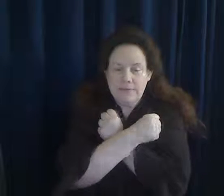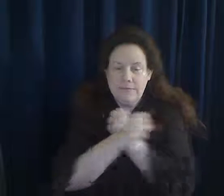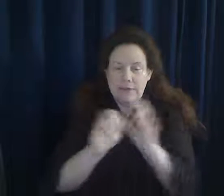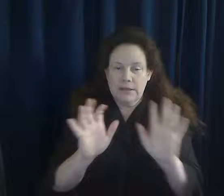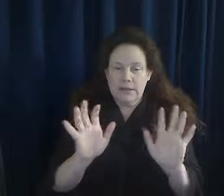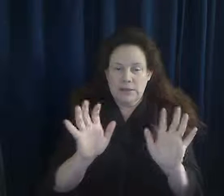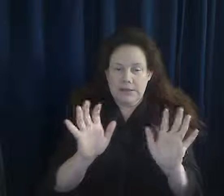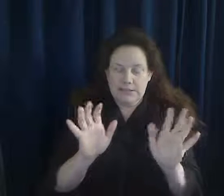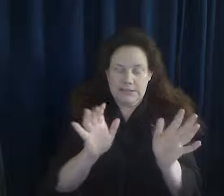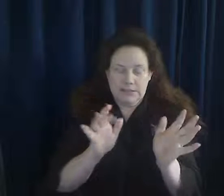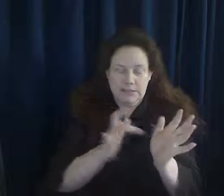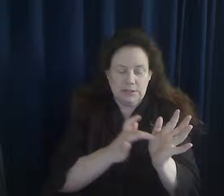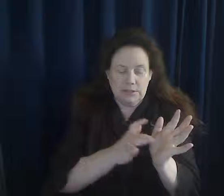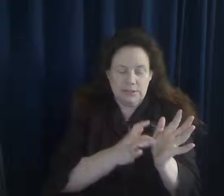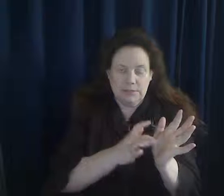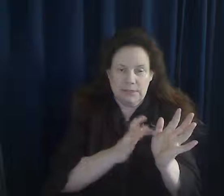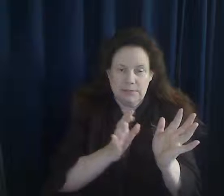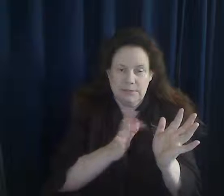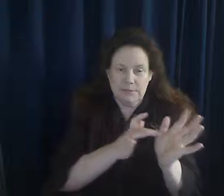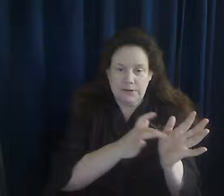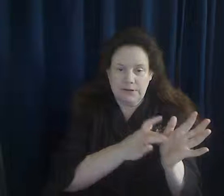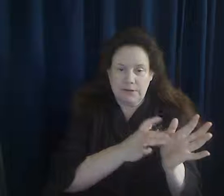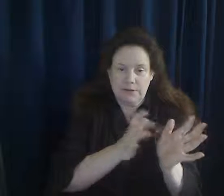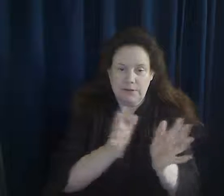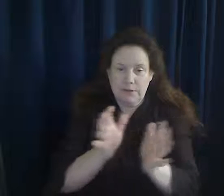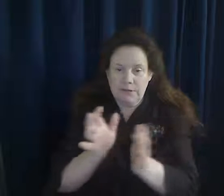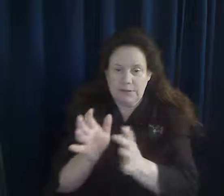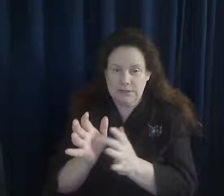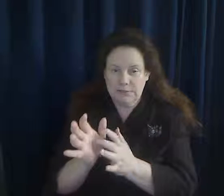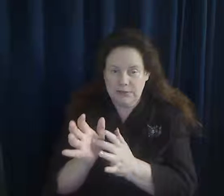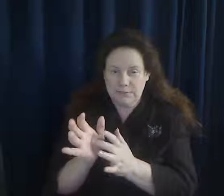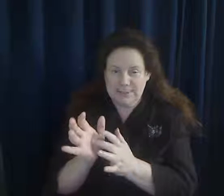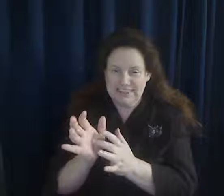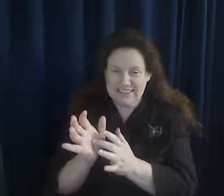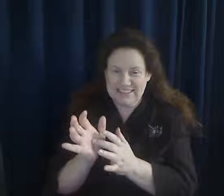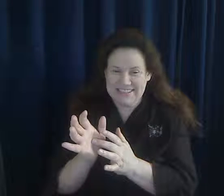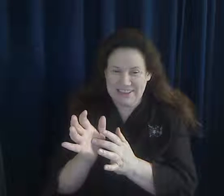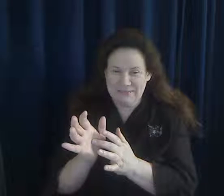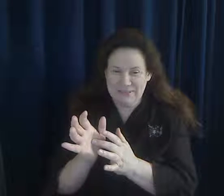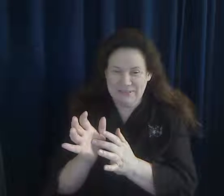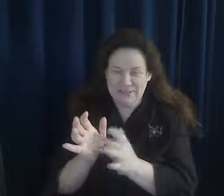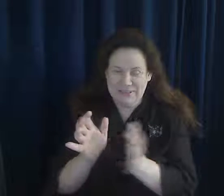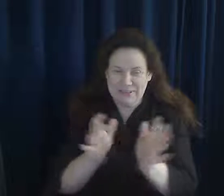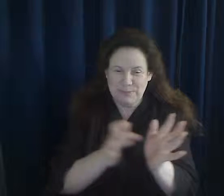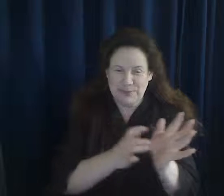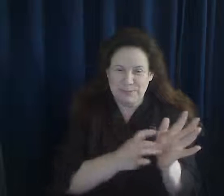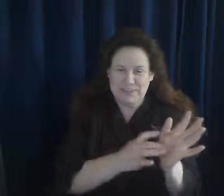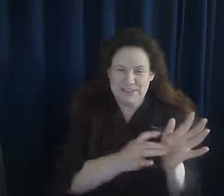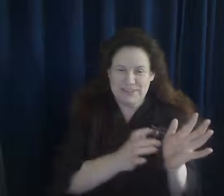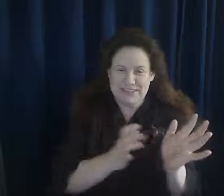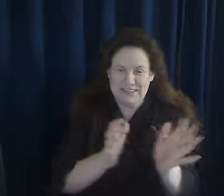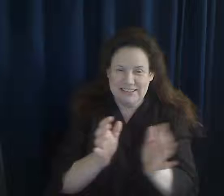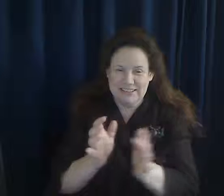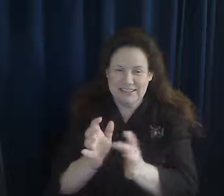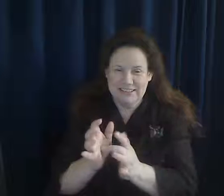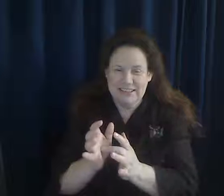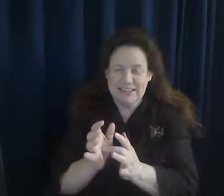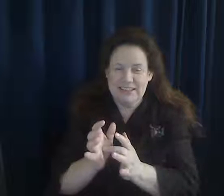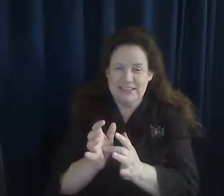love Jesus. You take the middle finger, touch the palms, and you've probably seen that sign before. That's a pretty well-known sign.